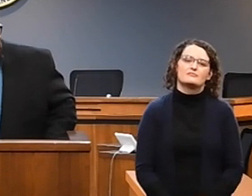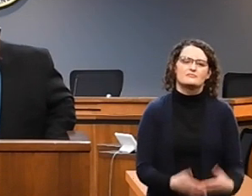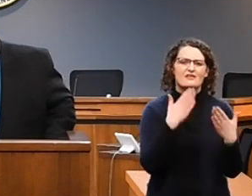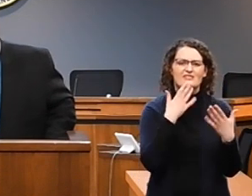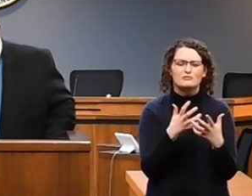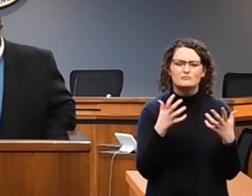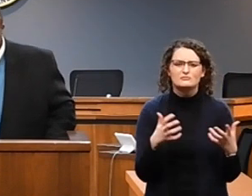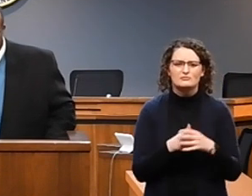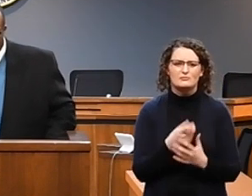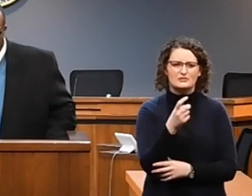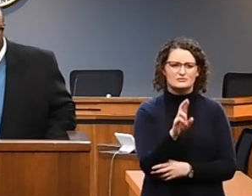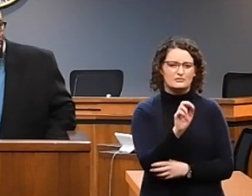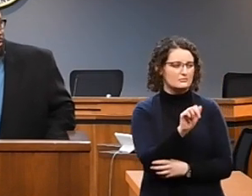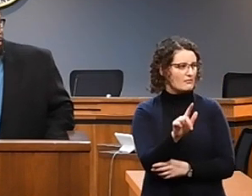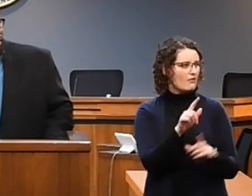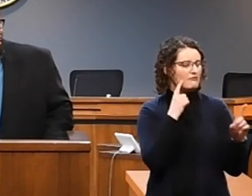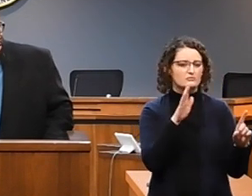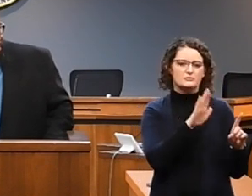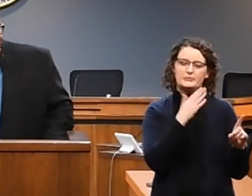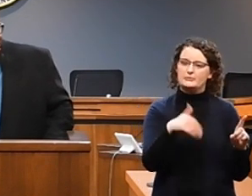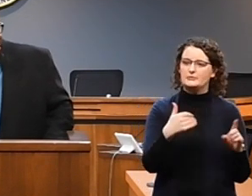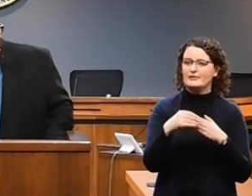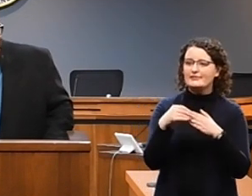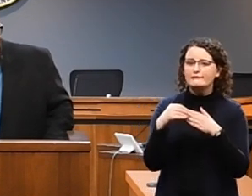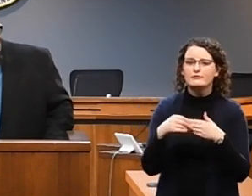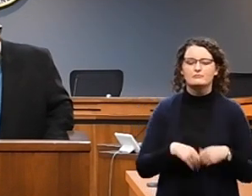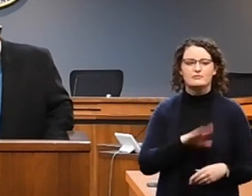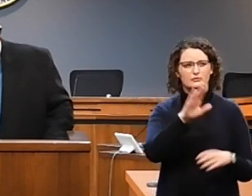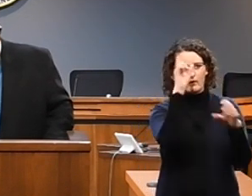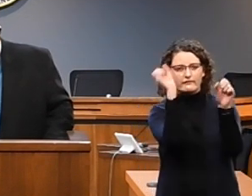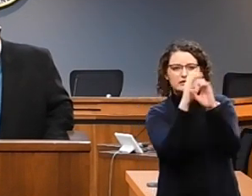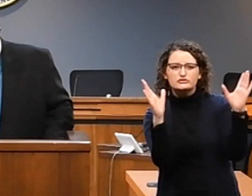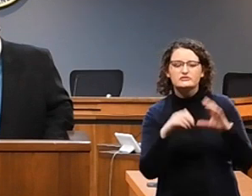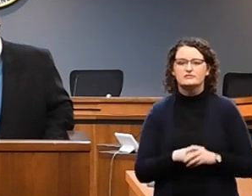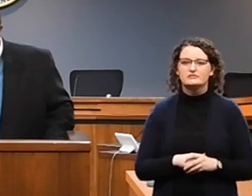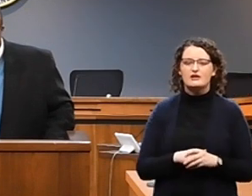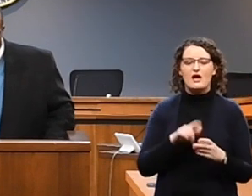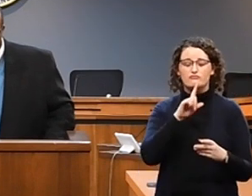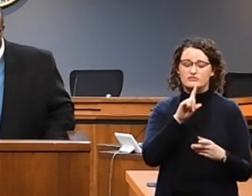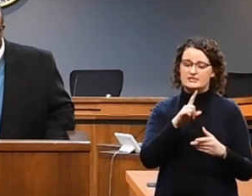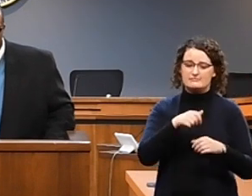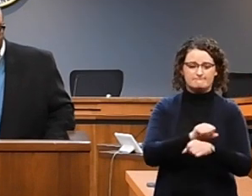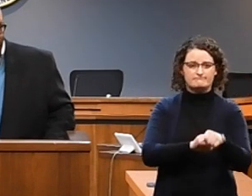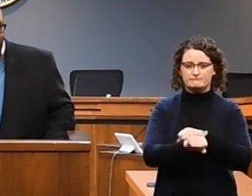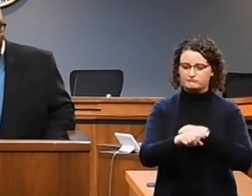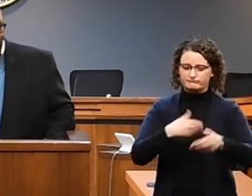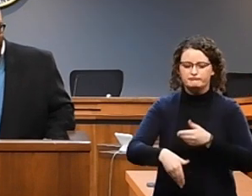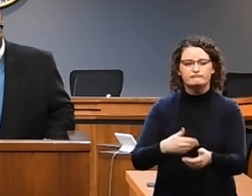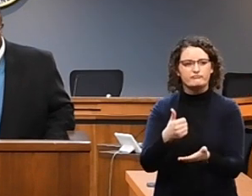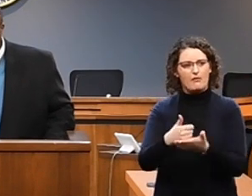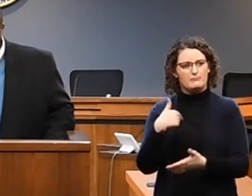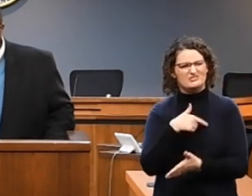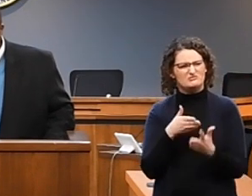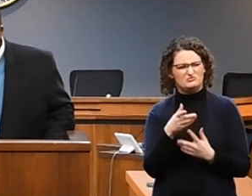Thank you so much, Dr. Ball, for your leadership, for your vision, and for being on the front lines of helping us through